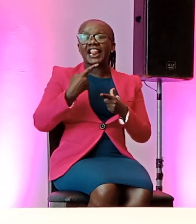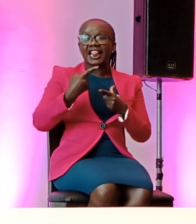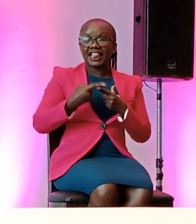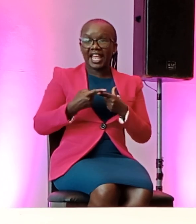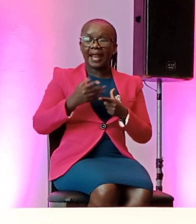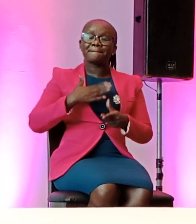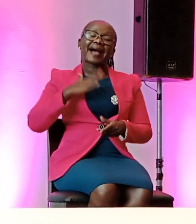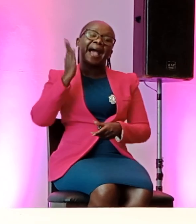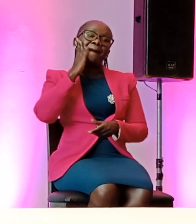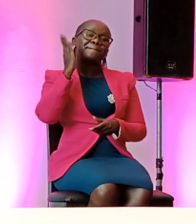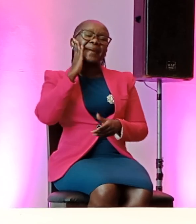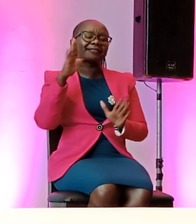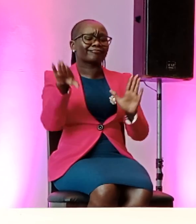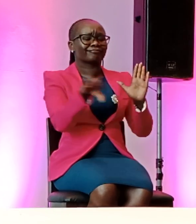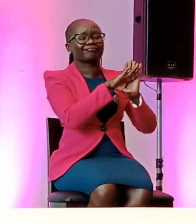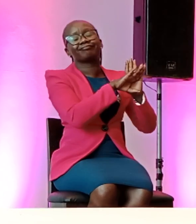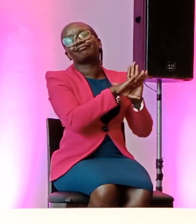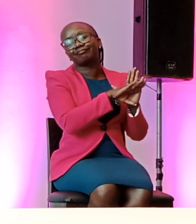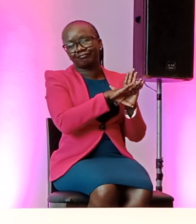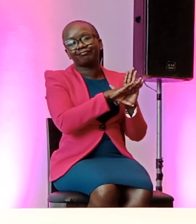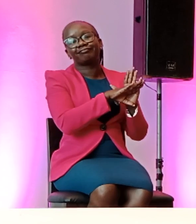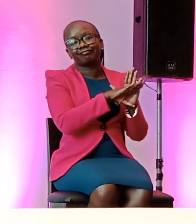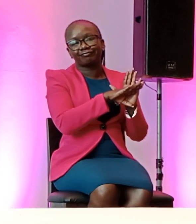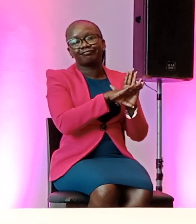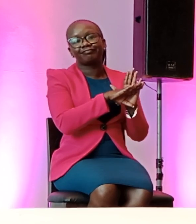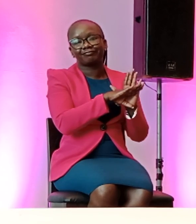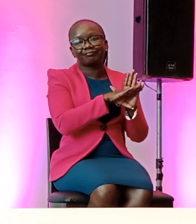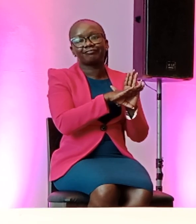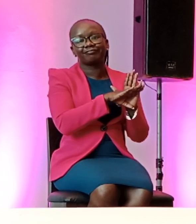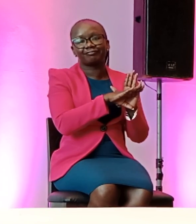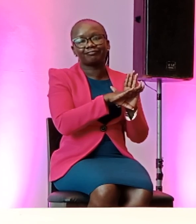Then, my mom being thrown out,